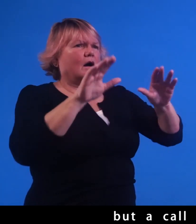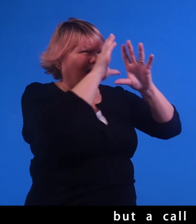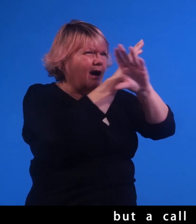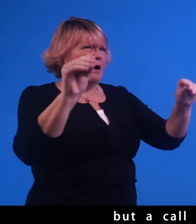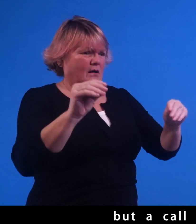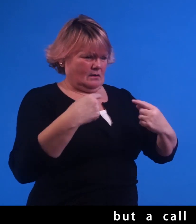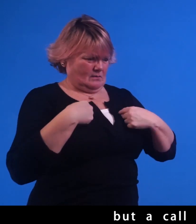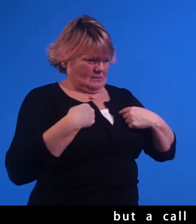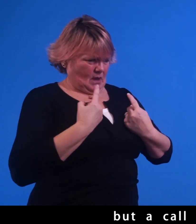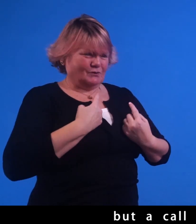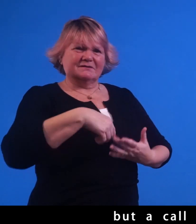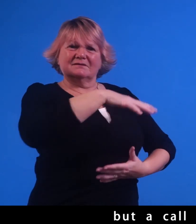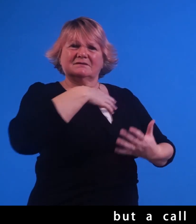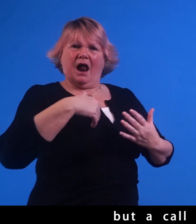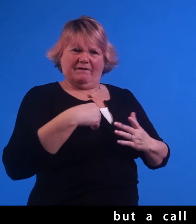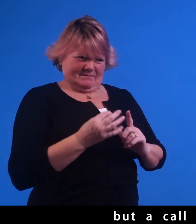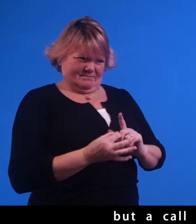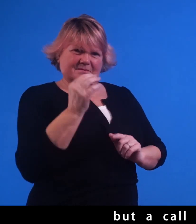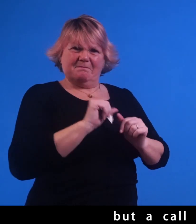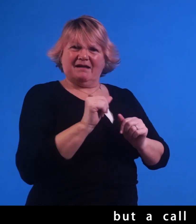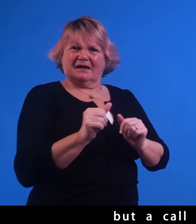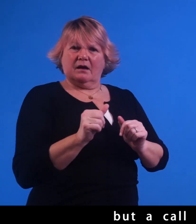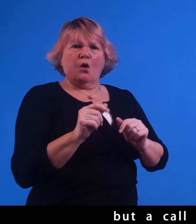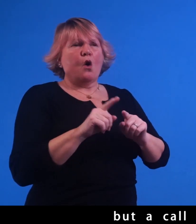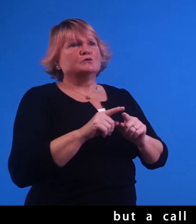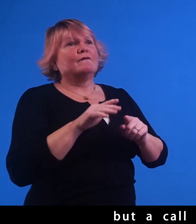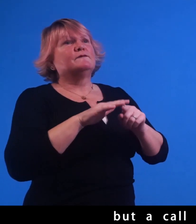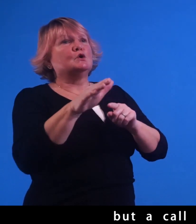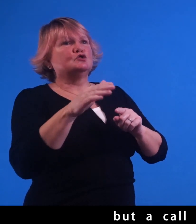a call to better ourselves and for courage to face the future.